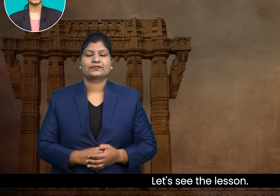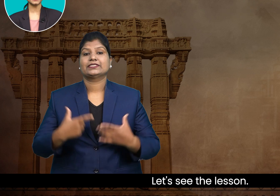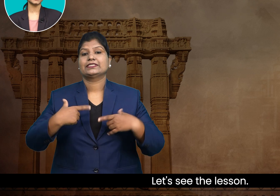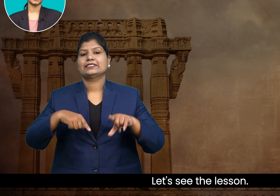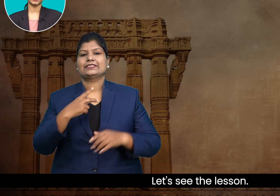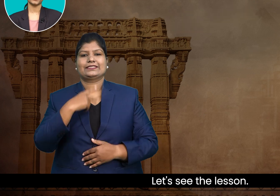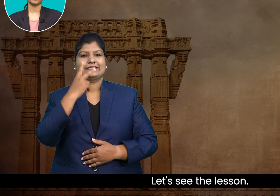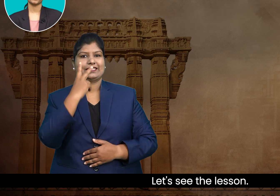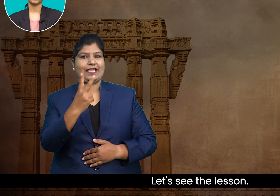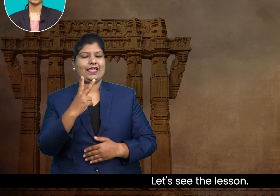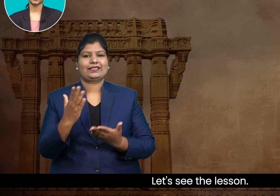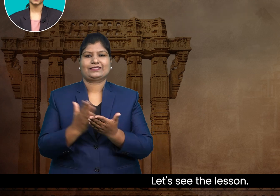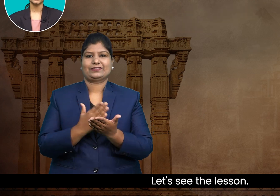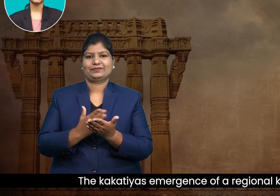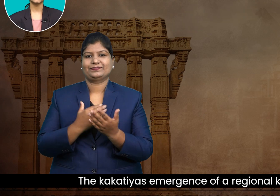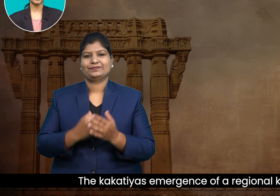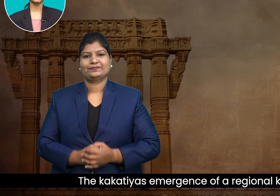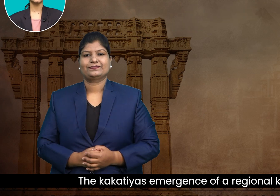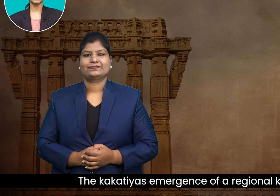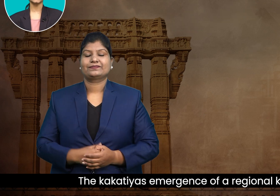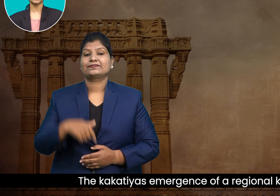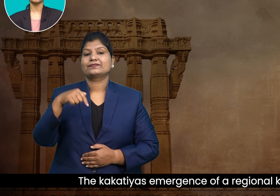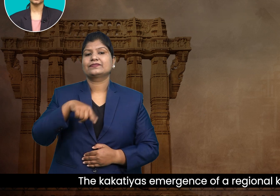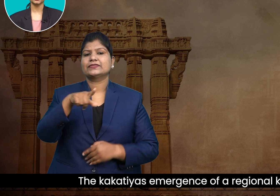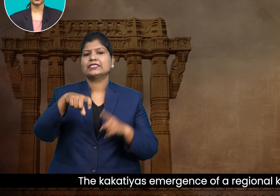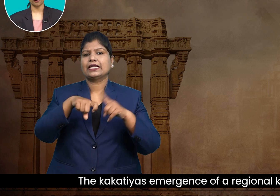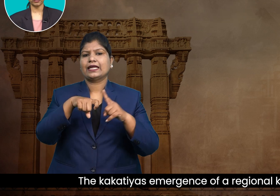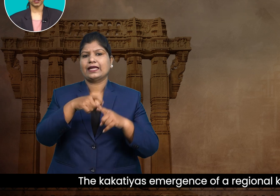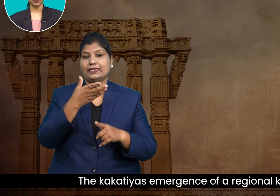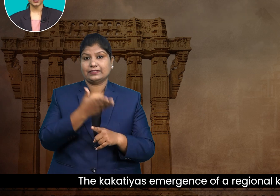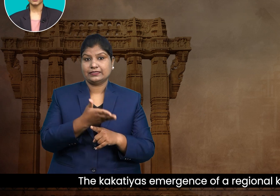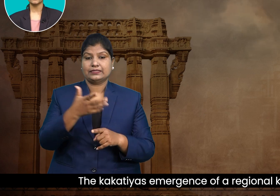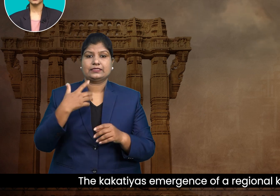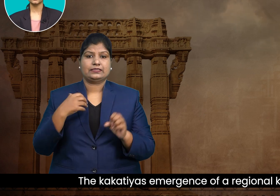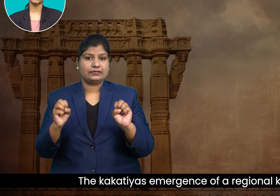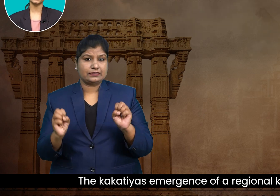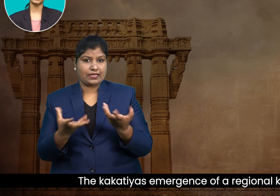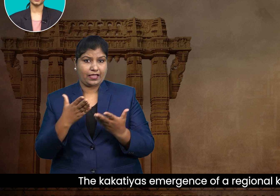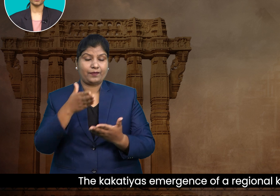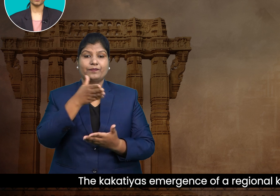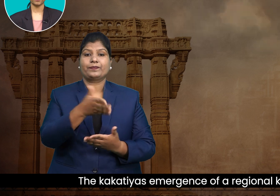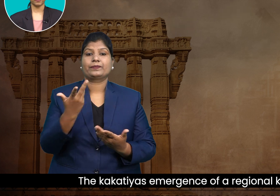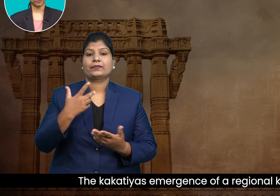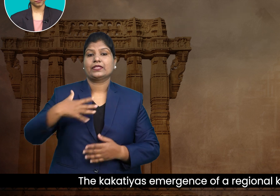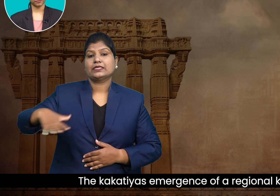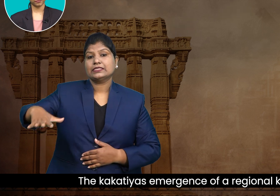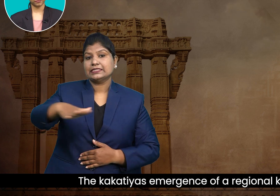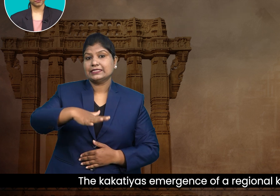Let's see the lesson. The Kakatiya's emergence of a regional kingdom.